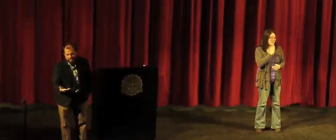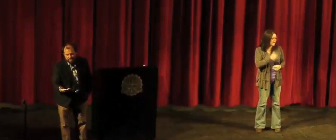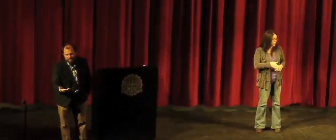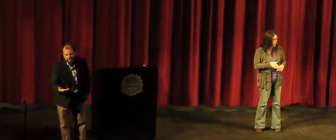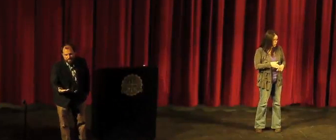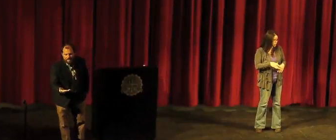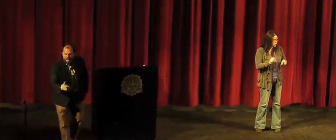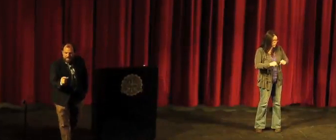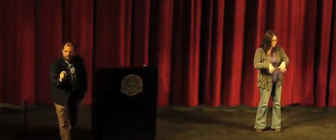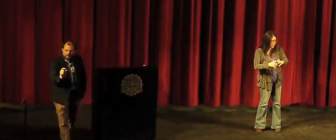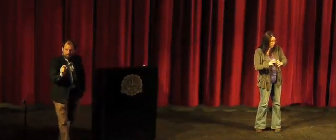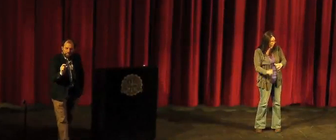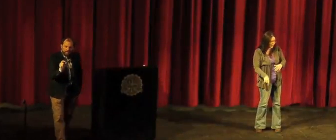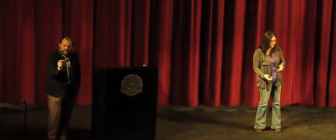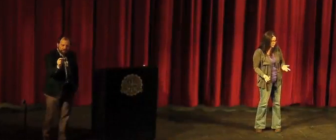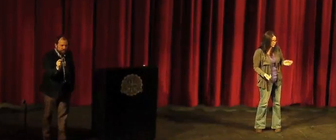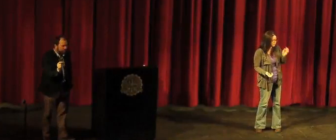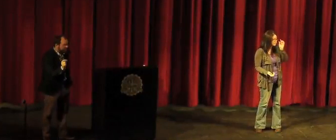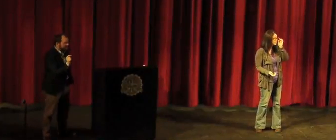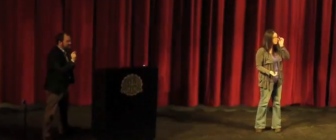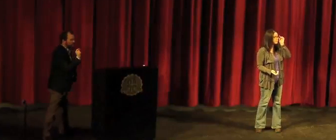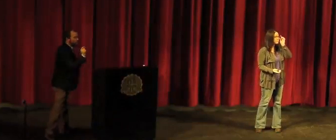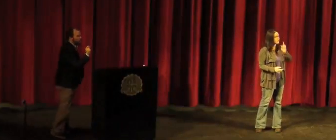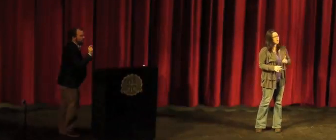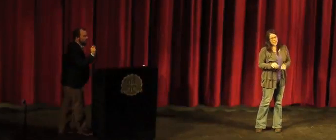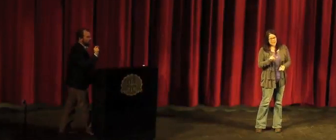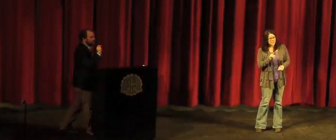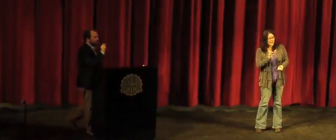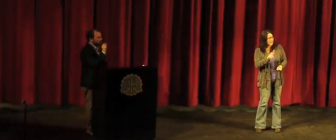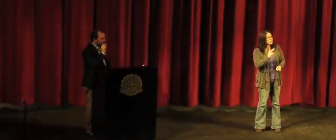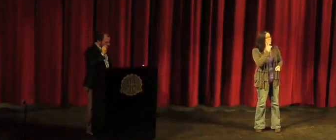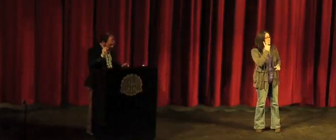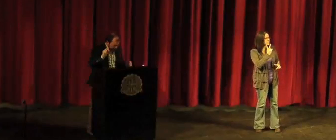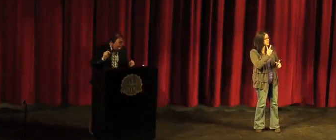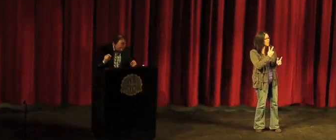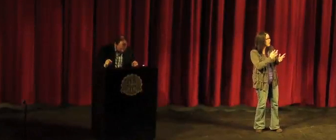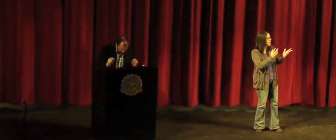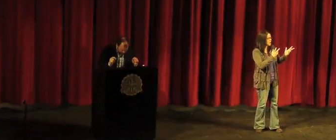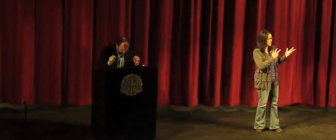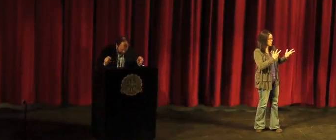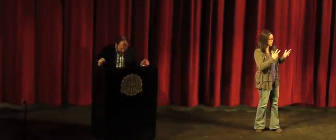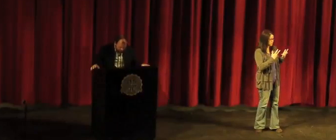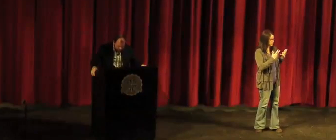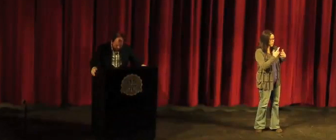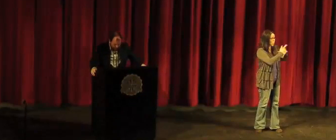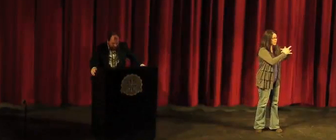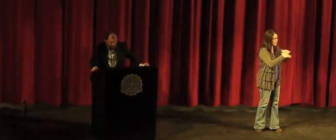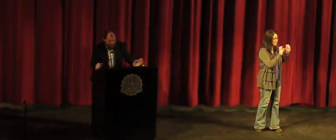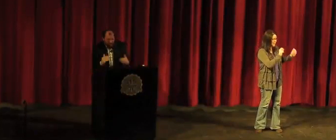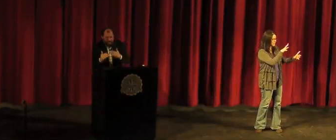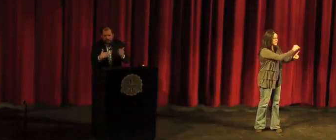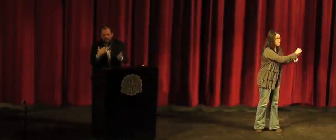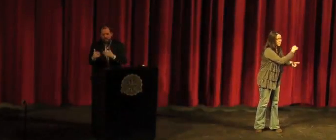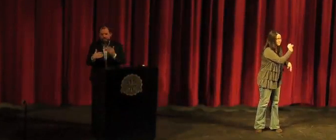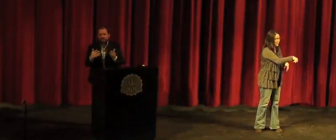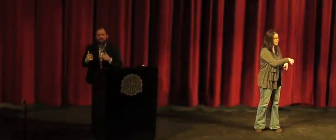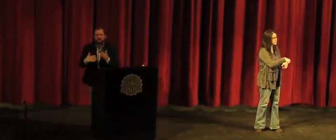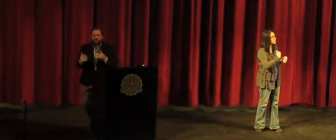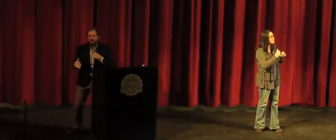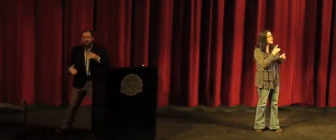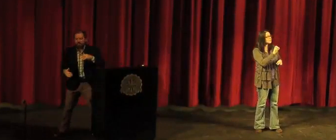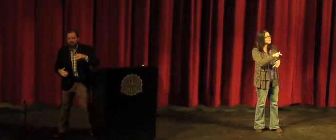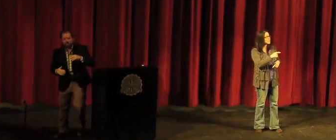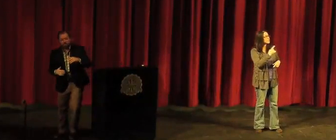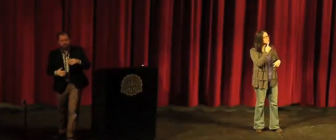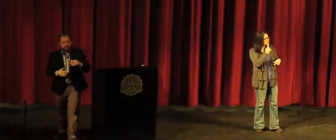do this. And Lionel sort of sees an opening, an opportunity to get at something here, and he makes him a deal. He says,